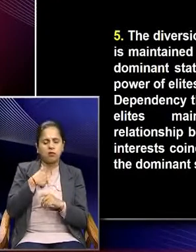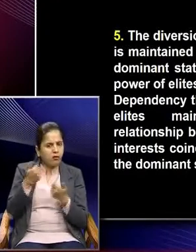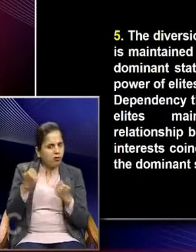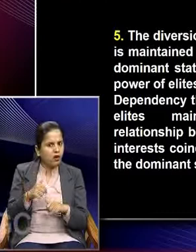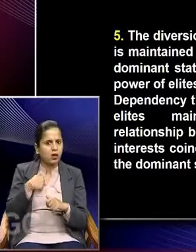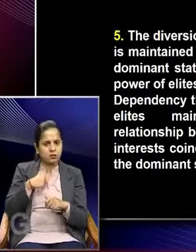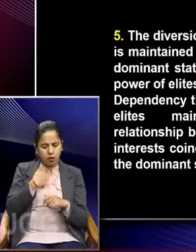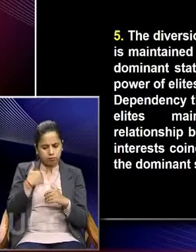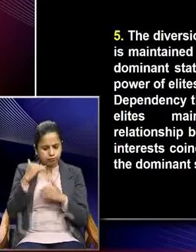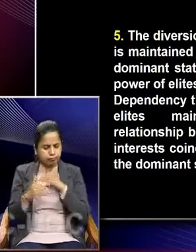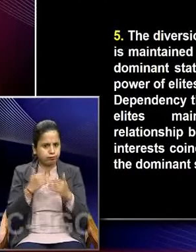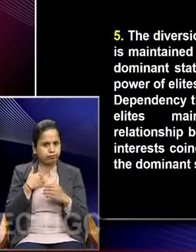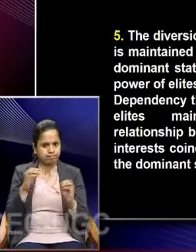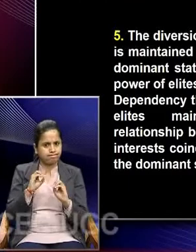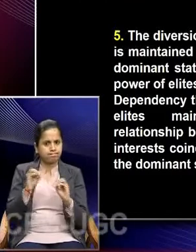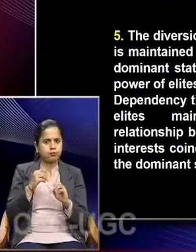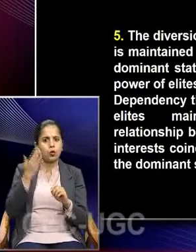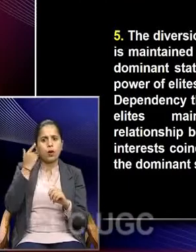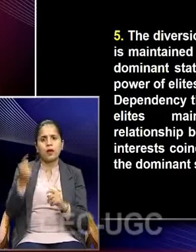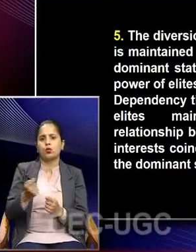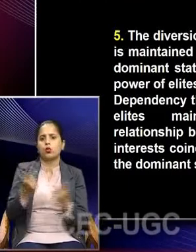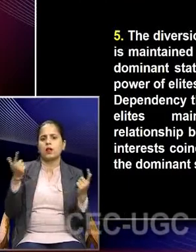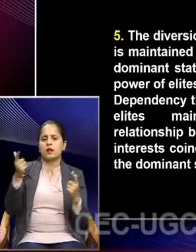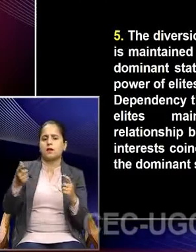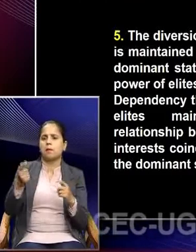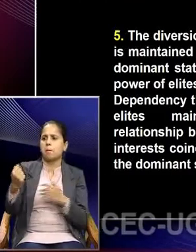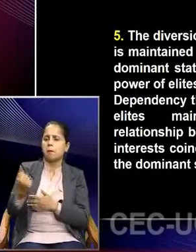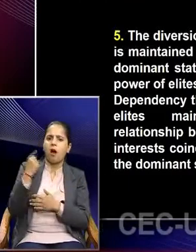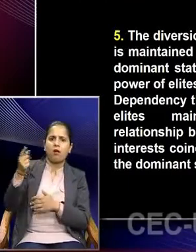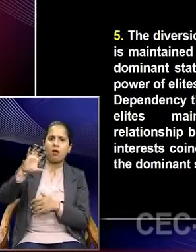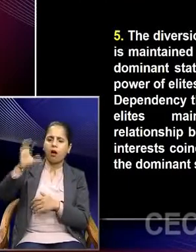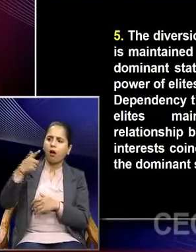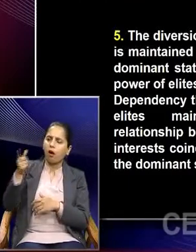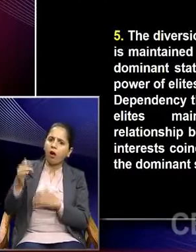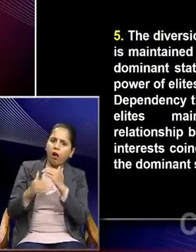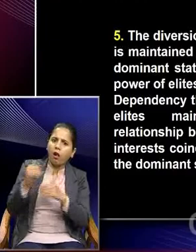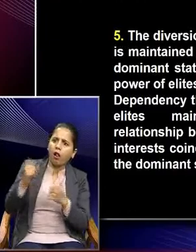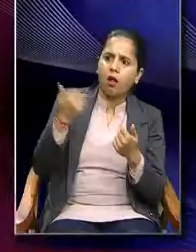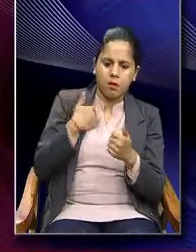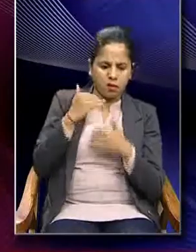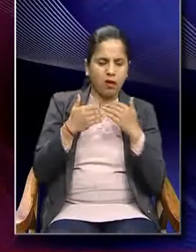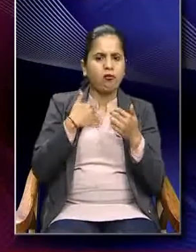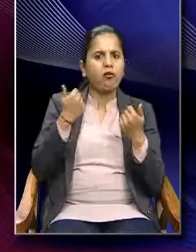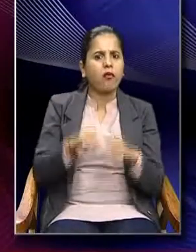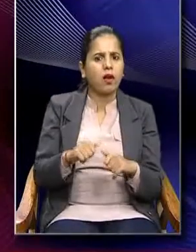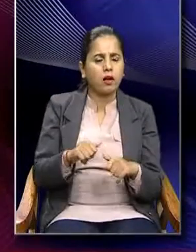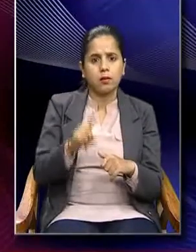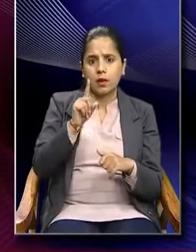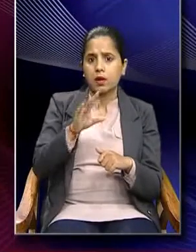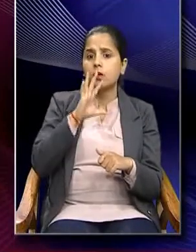develop themselves because of some rich and powerful countries in the international system. But in